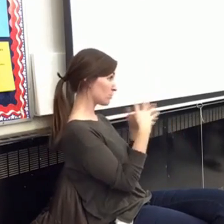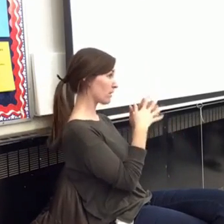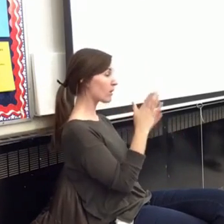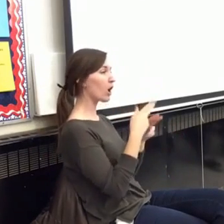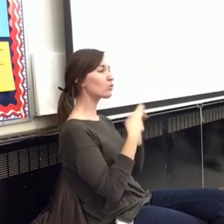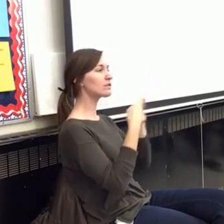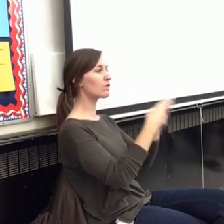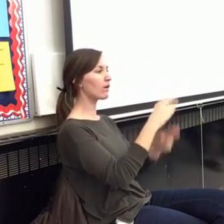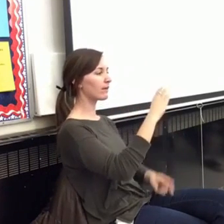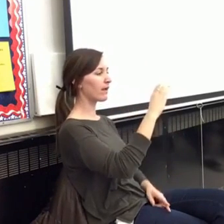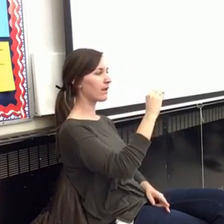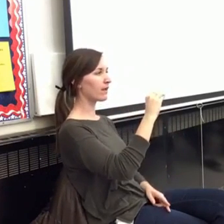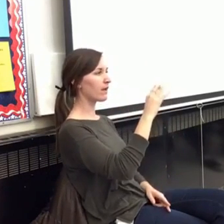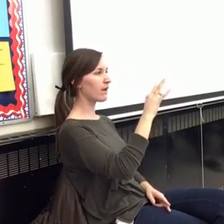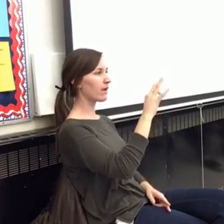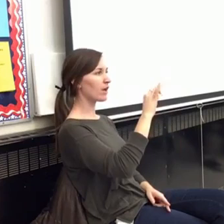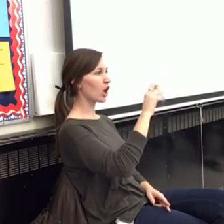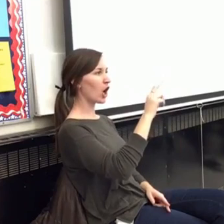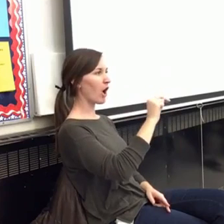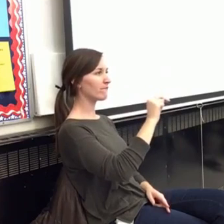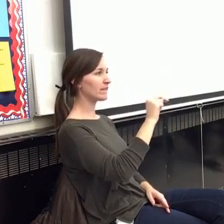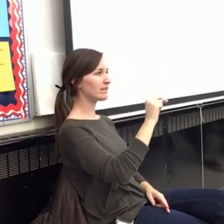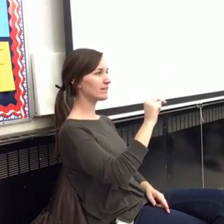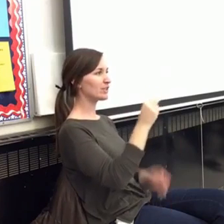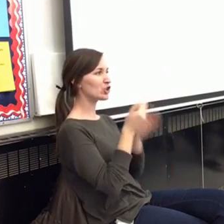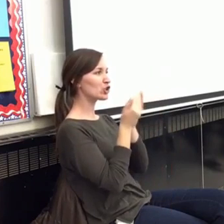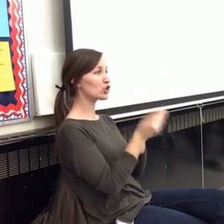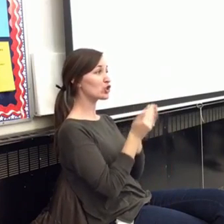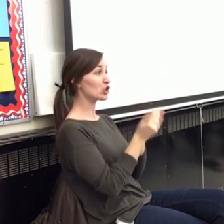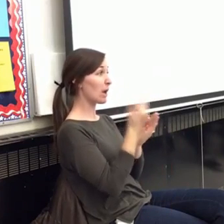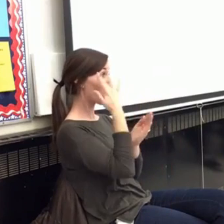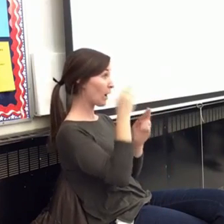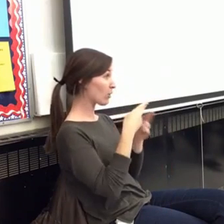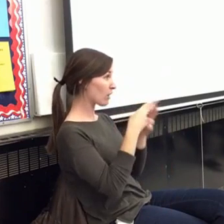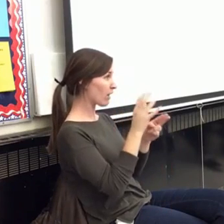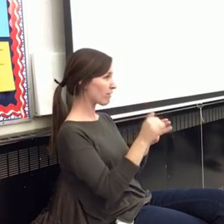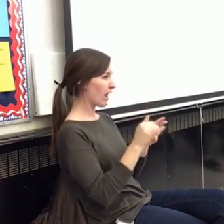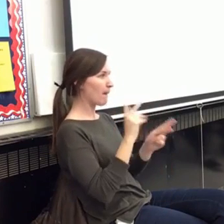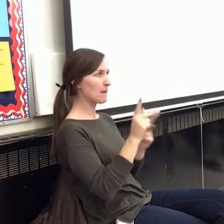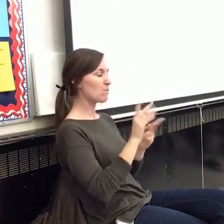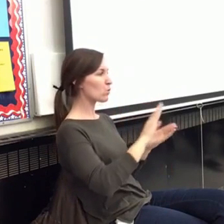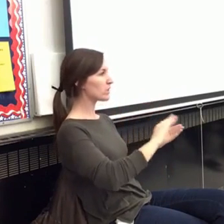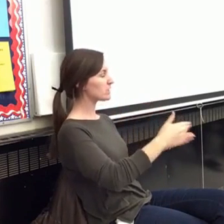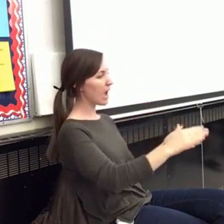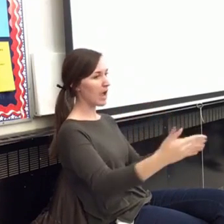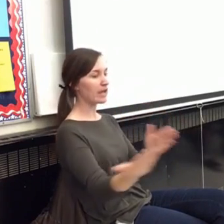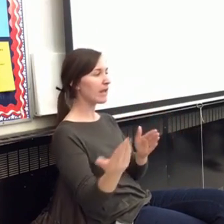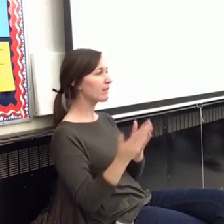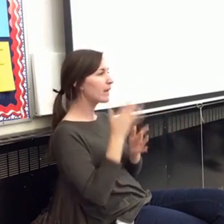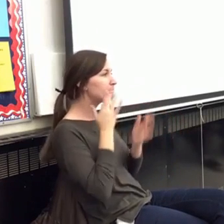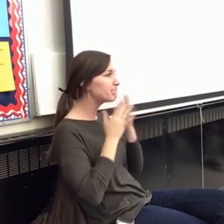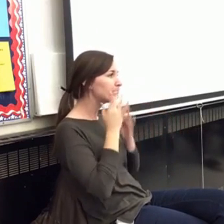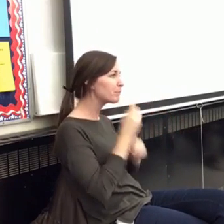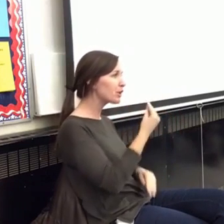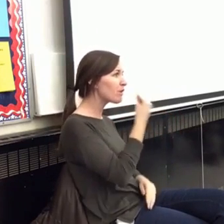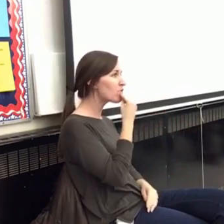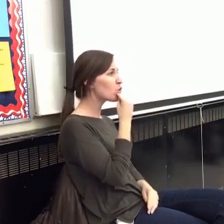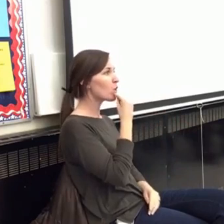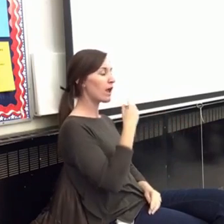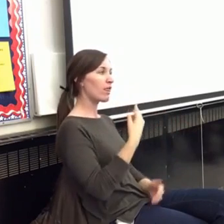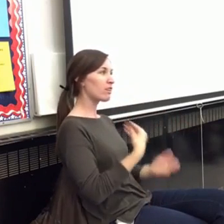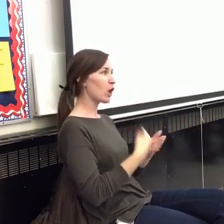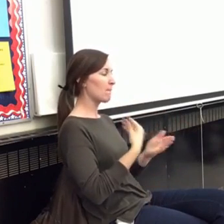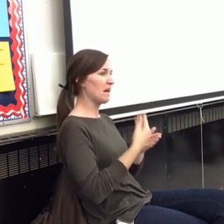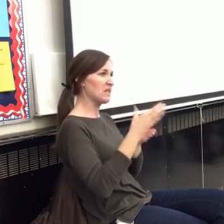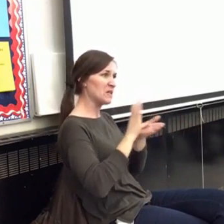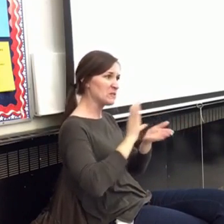a coffin ship. Why is it called a coffin ship? Because everyone's dying. They didn't have a lot of food. They spent a ton of money to come over. It was actually